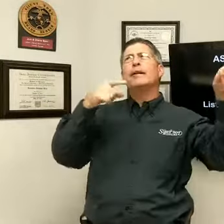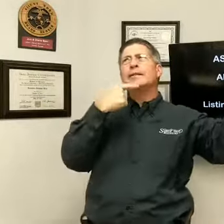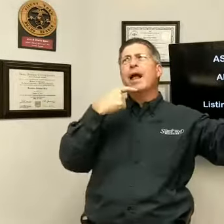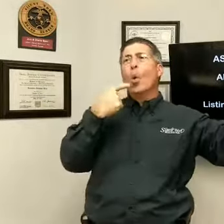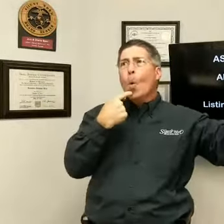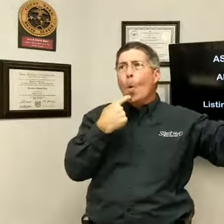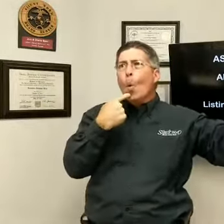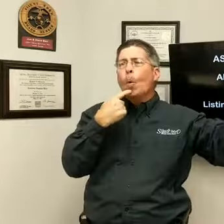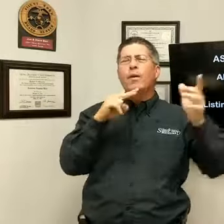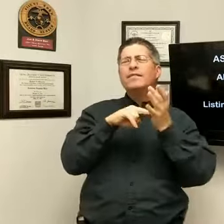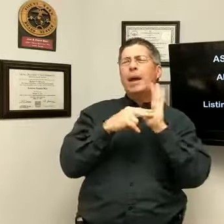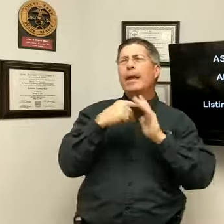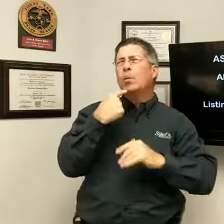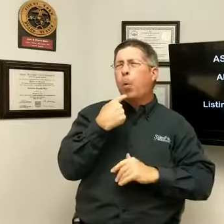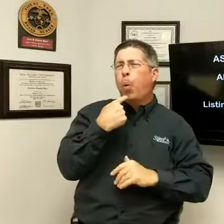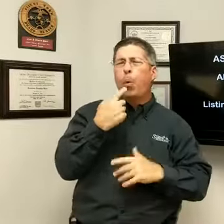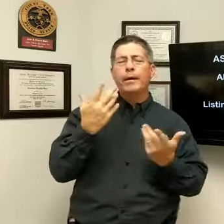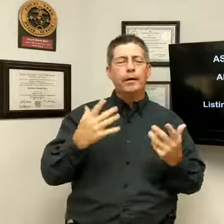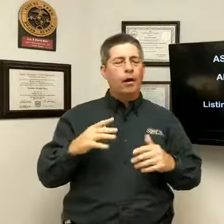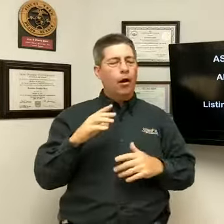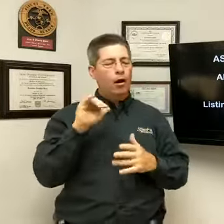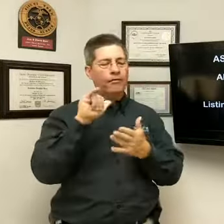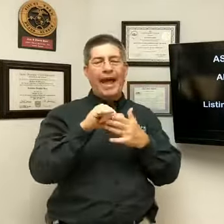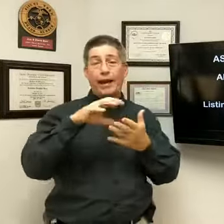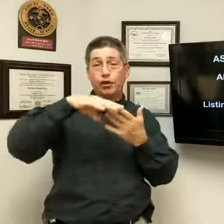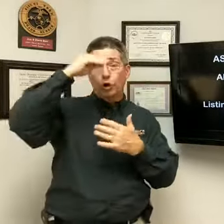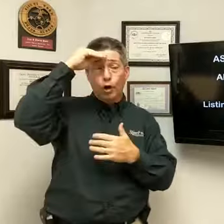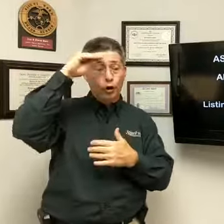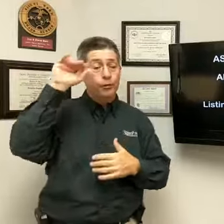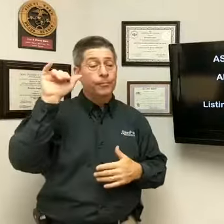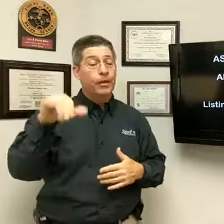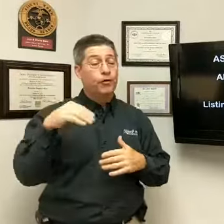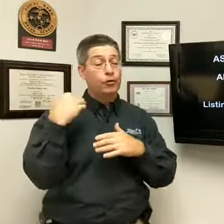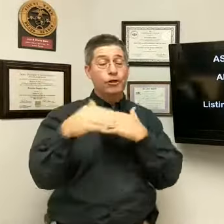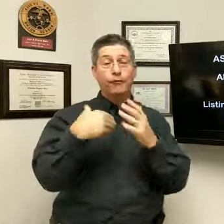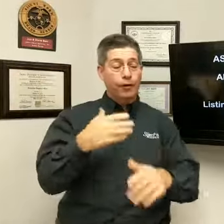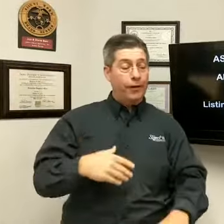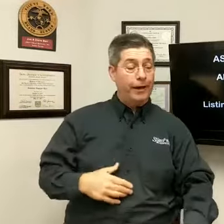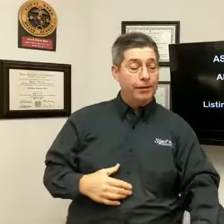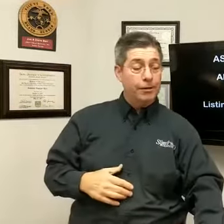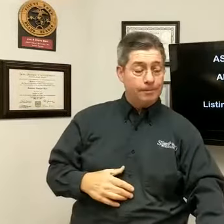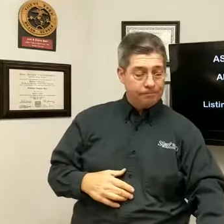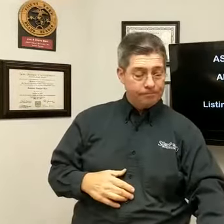said, what does that mean? And all of that. And so learn those different things.